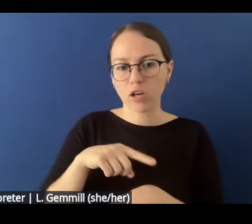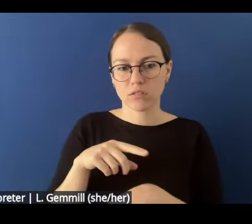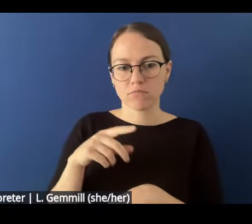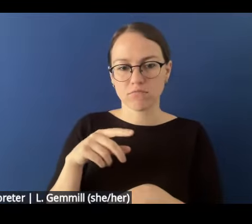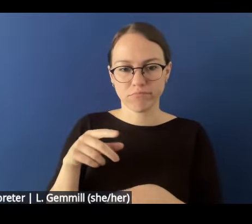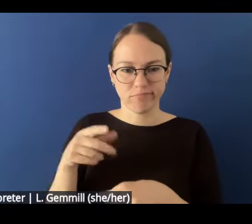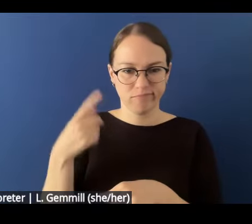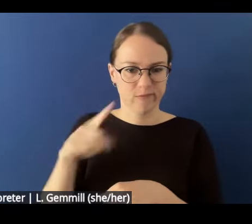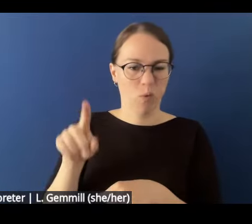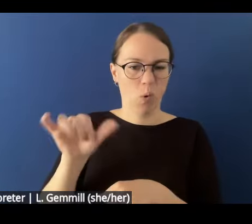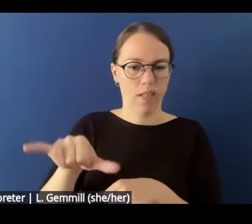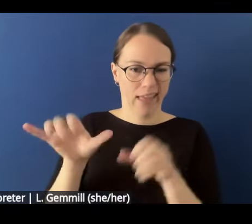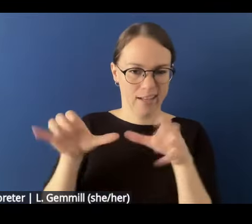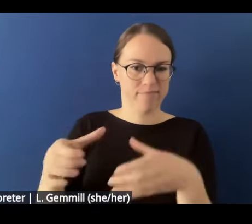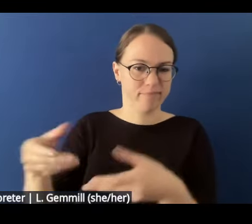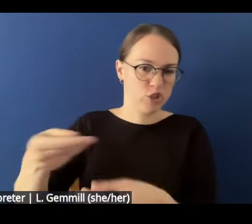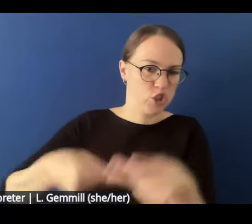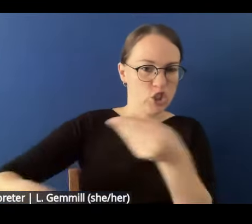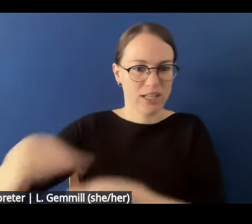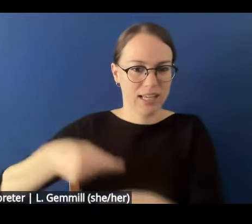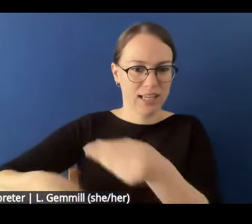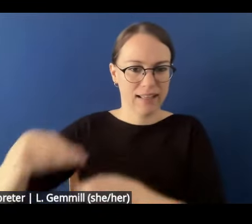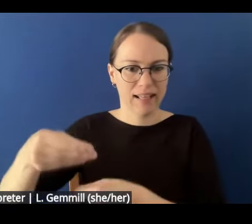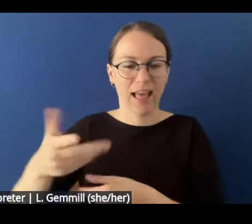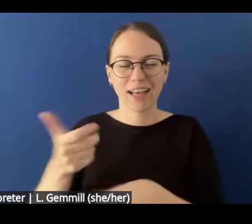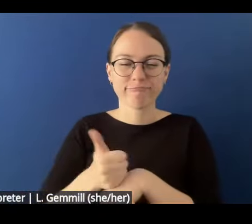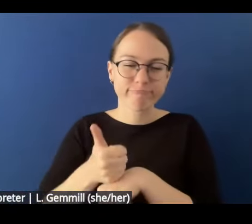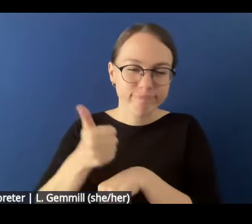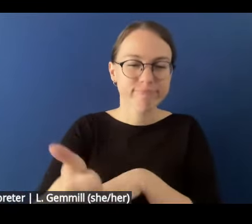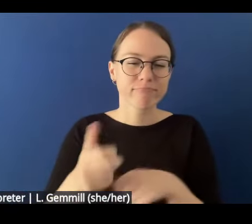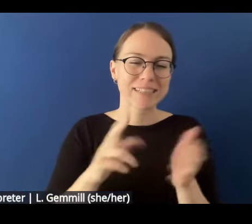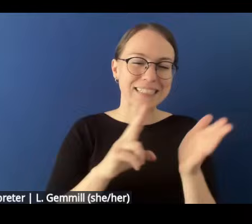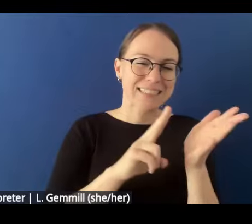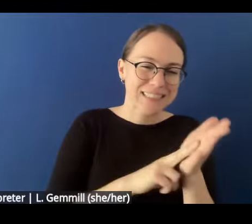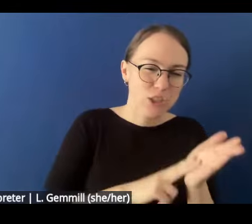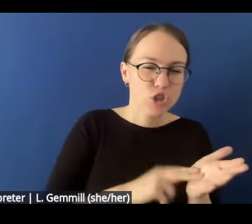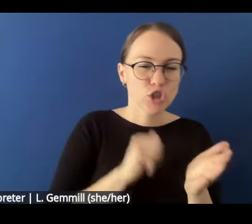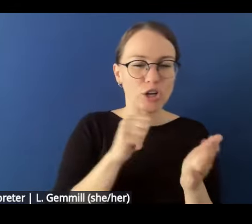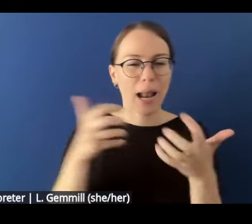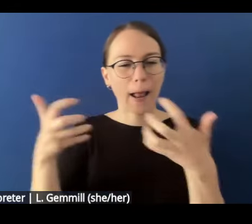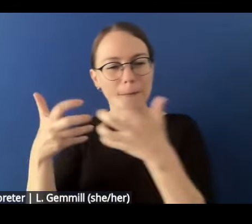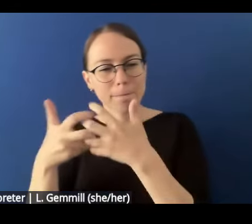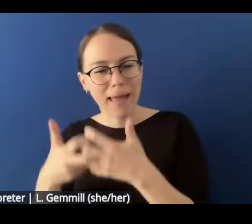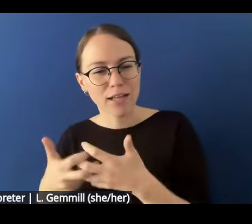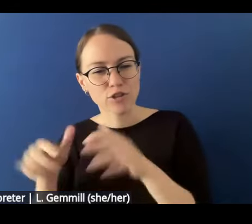circulators, raising allegations that the signatures didn't match, et cetera. So there's a little bit of